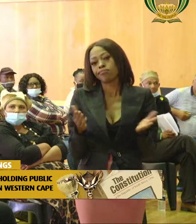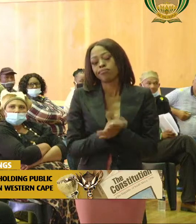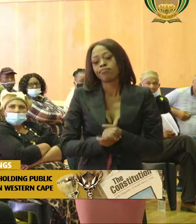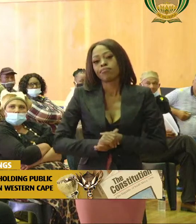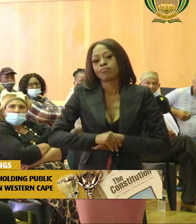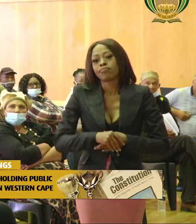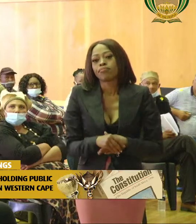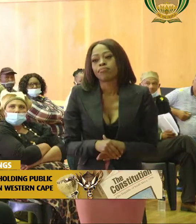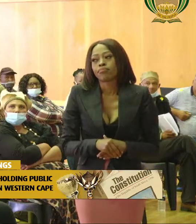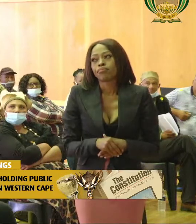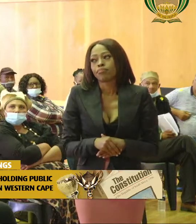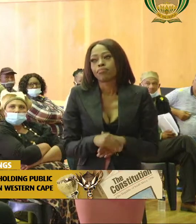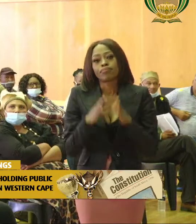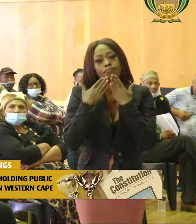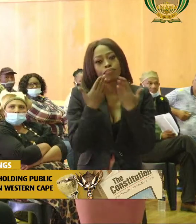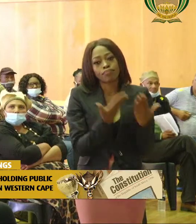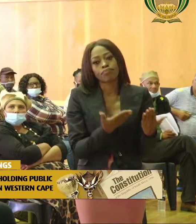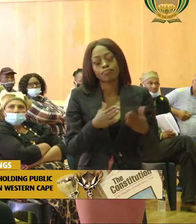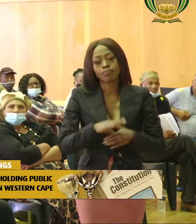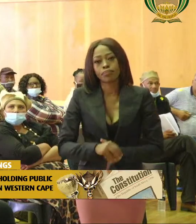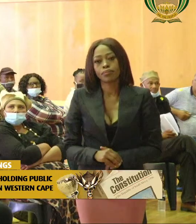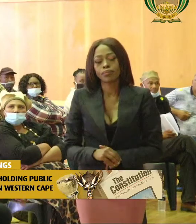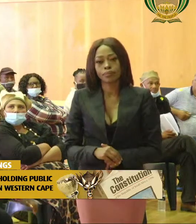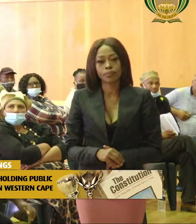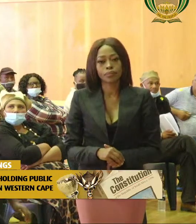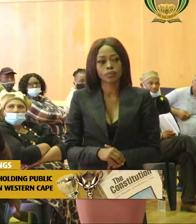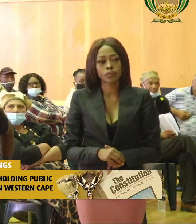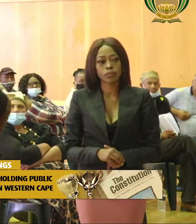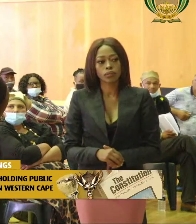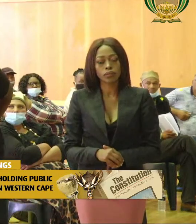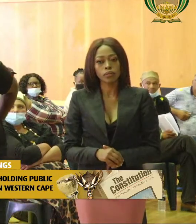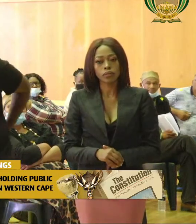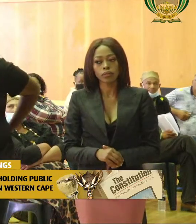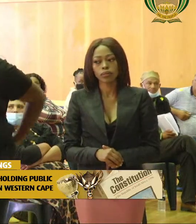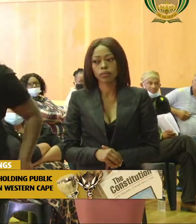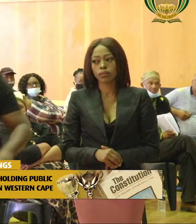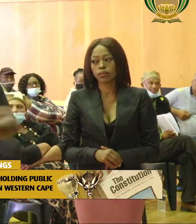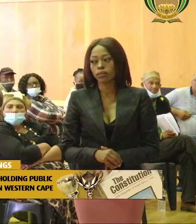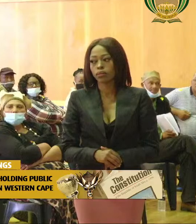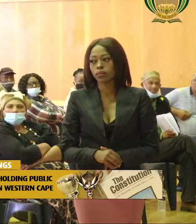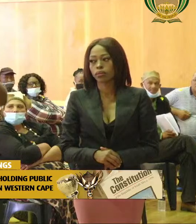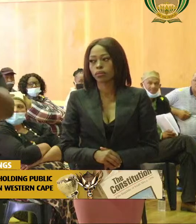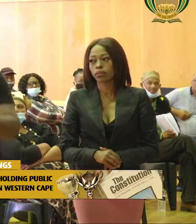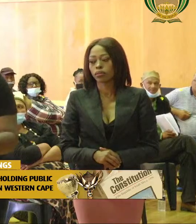to. Thank you. Thank you.